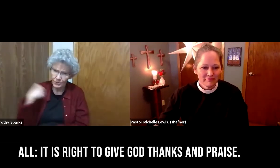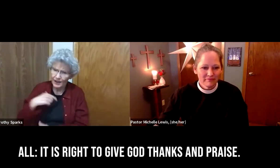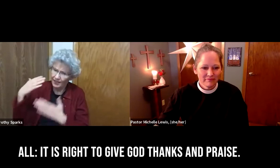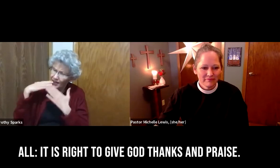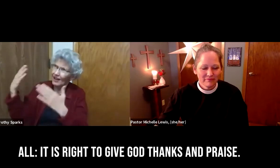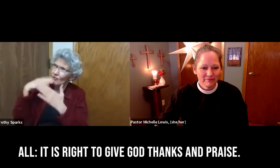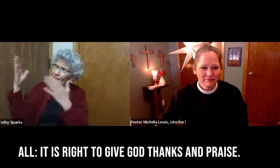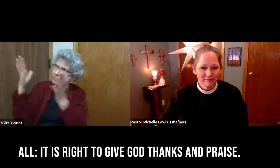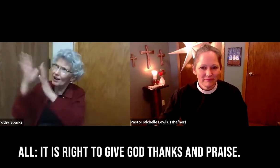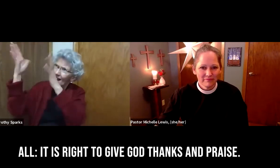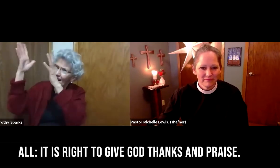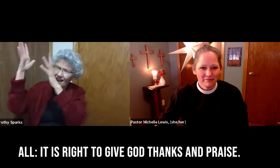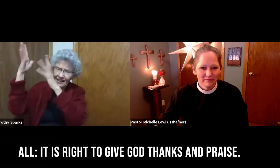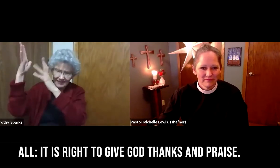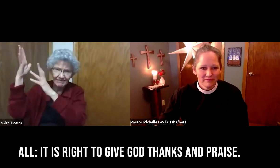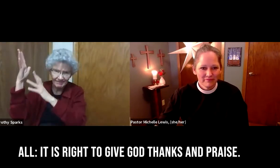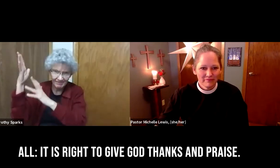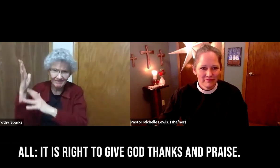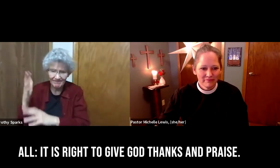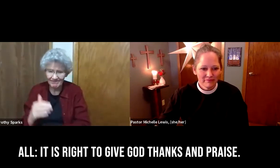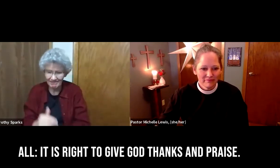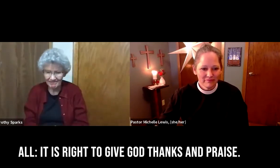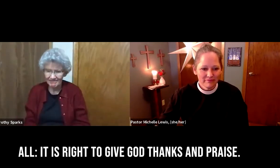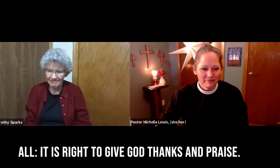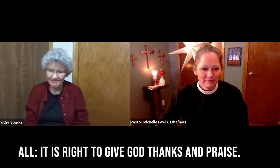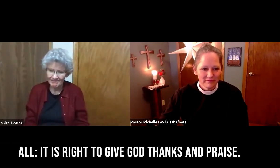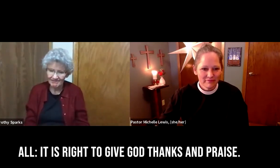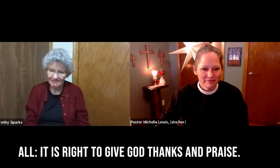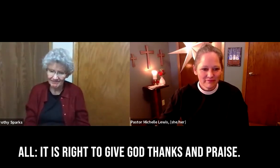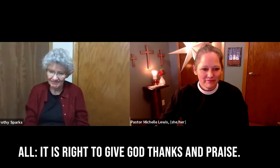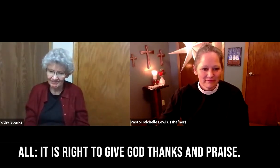It is right to give God thanks and praise.